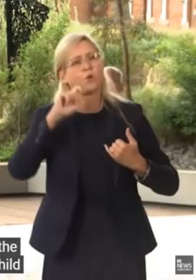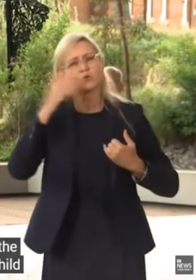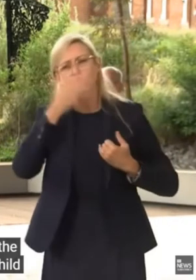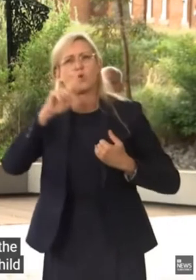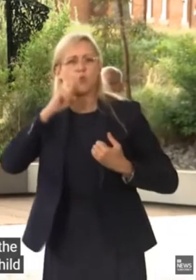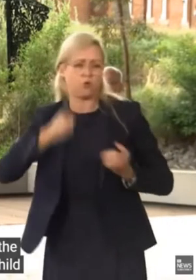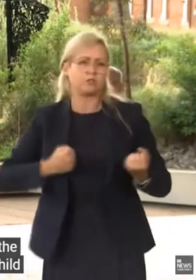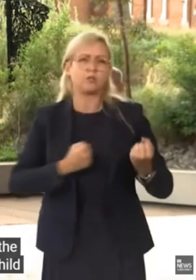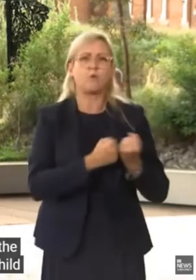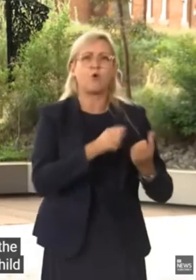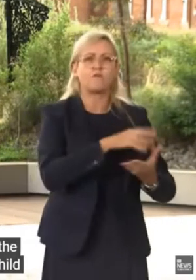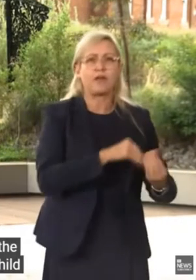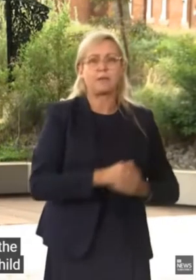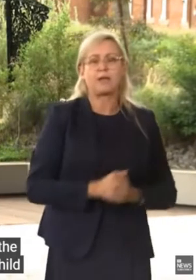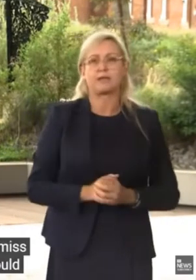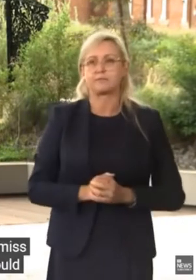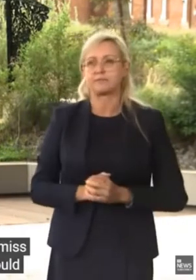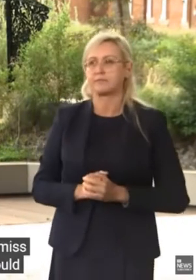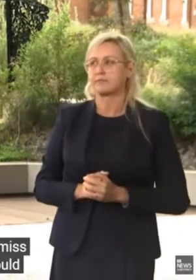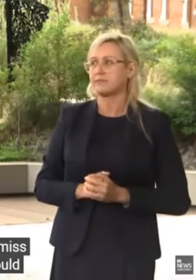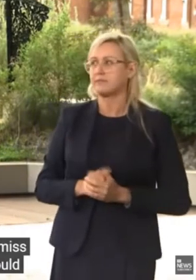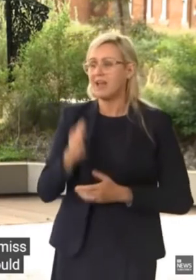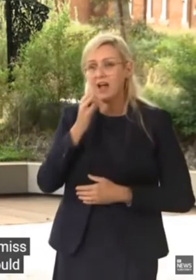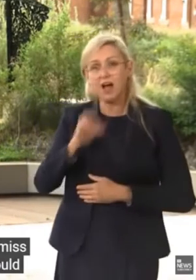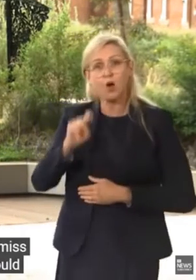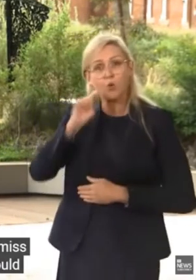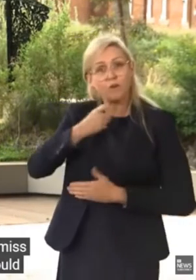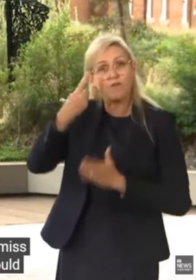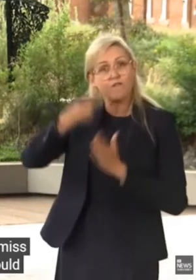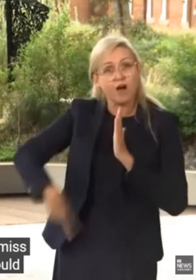Parents need to know, do they face a penalty or not?